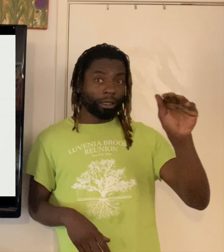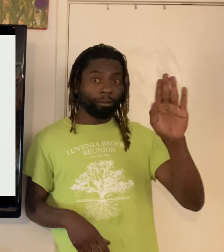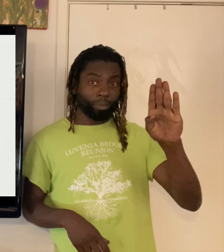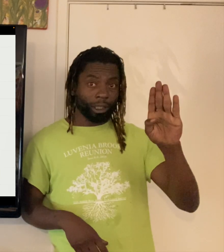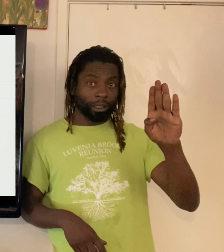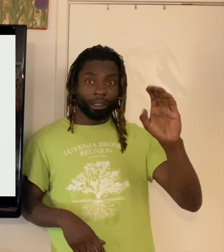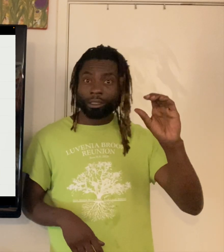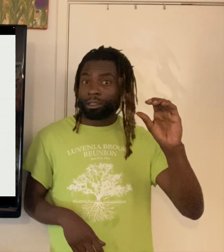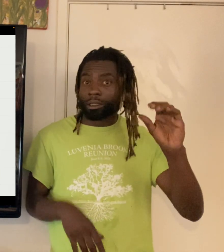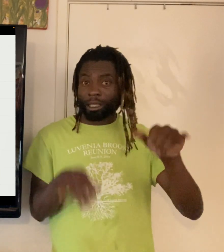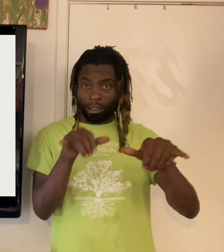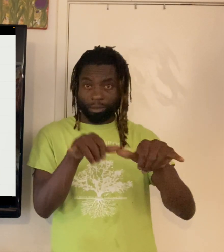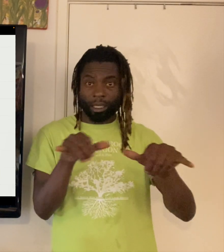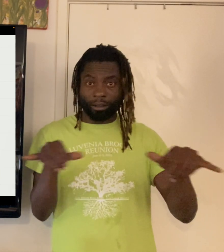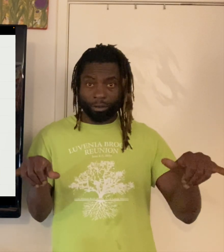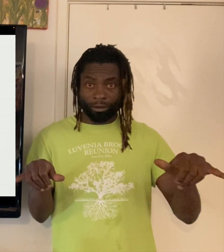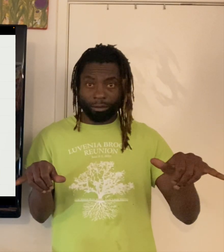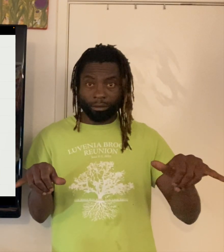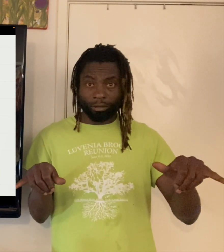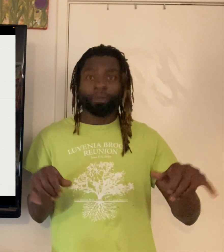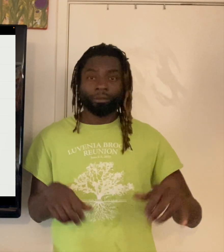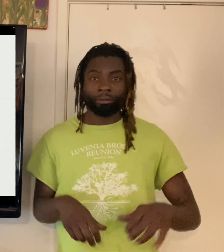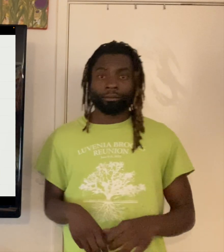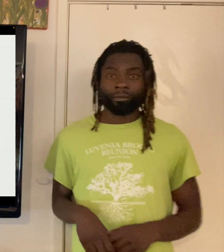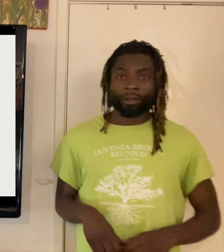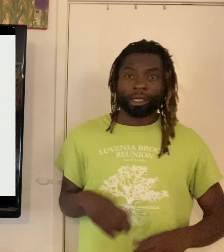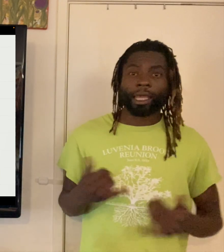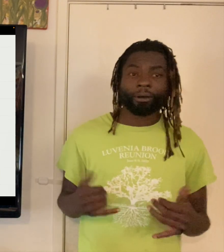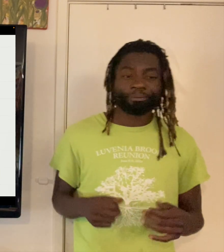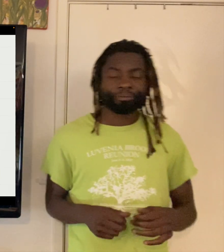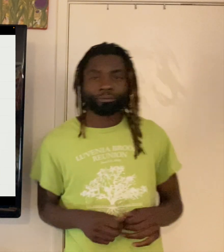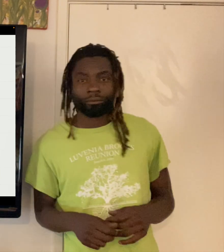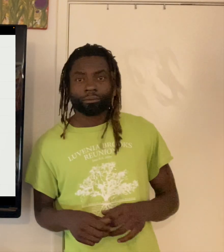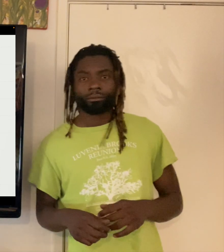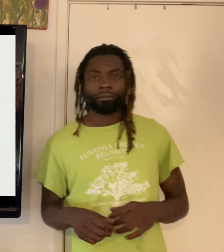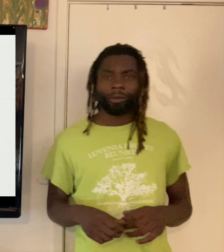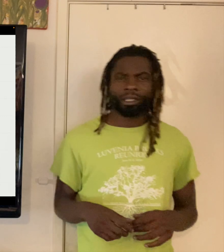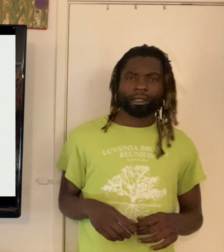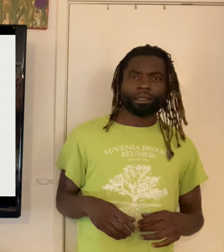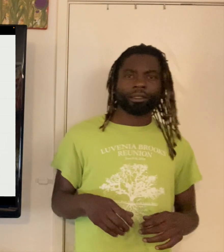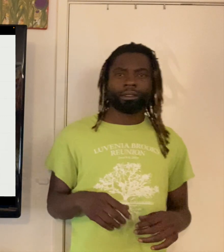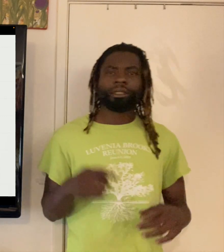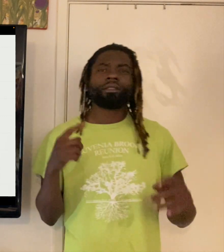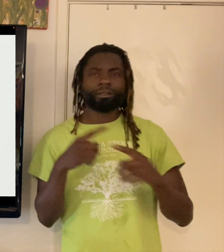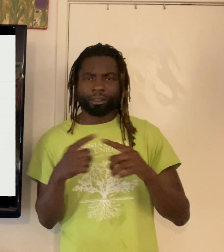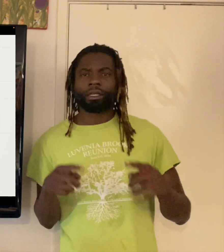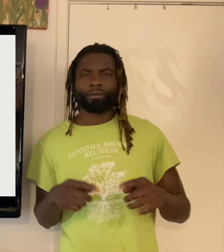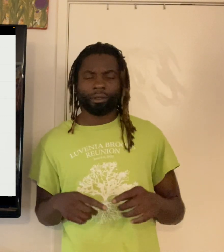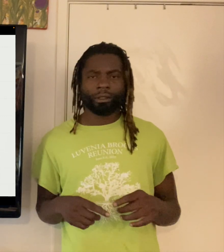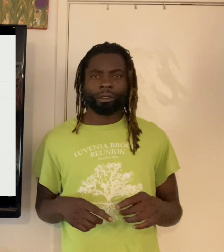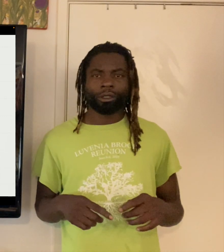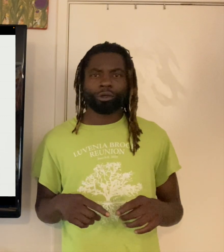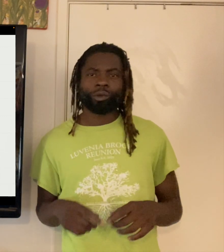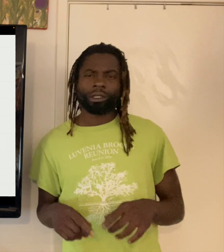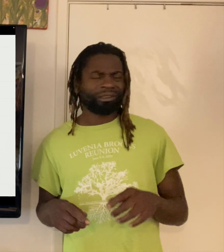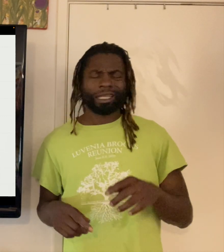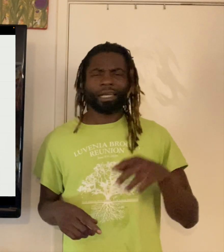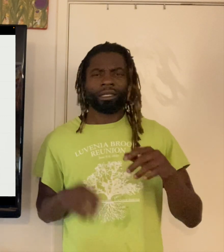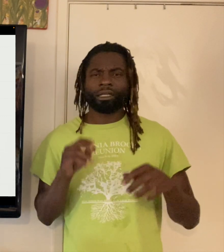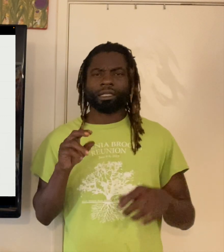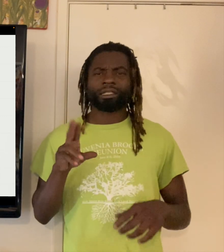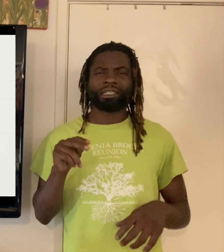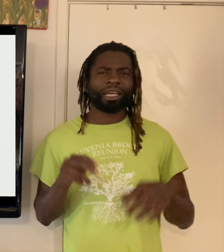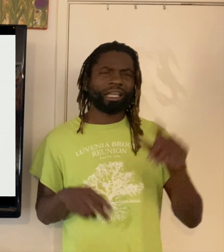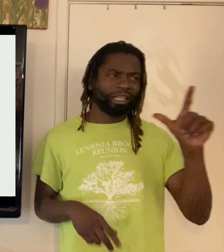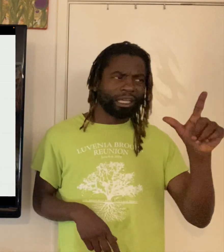pattern. So let's use those letters. Now, instead of the order going left and right, it is going